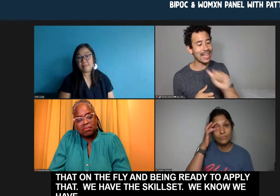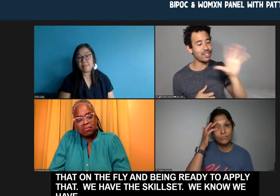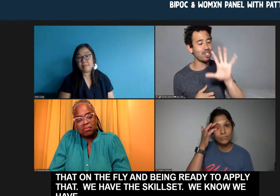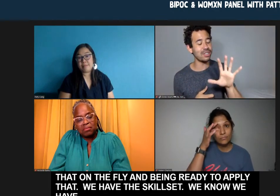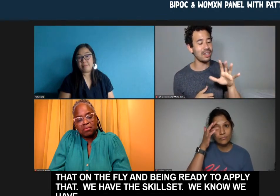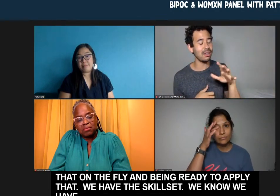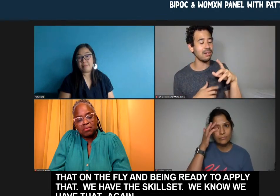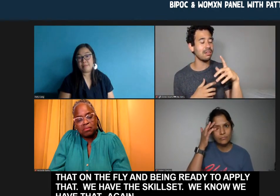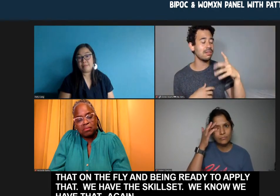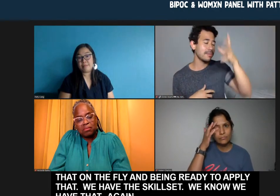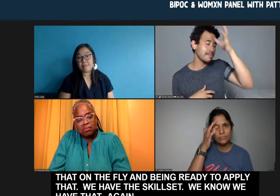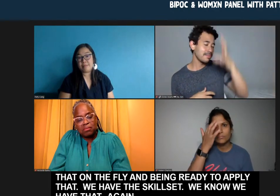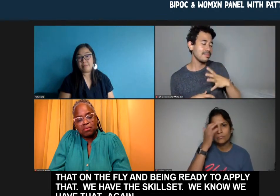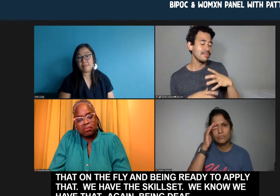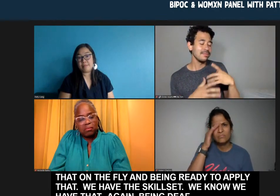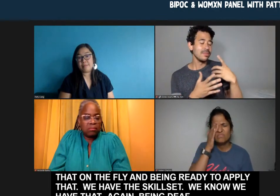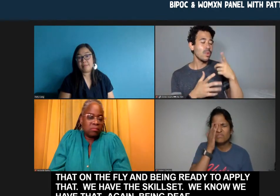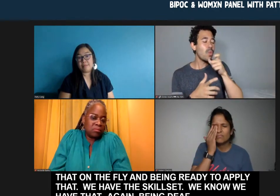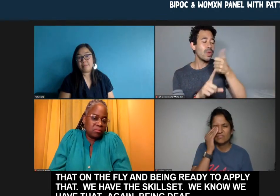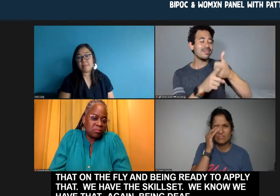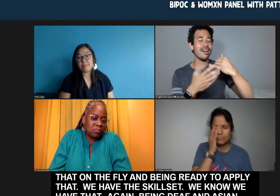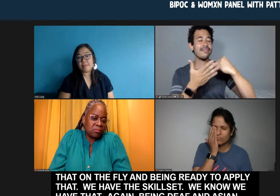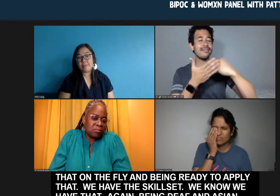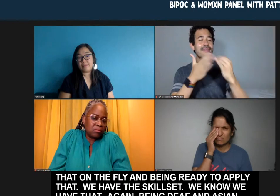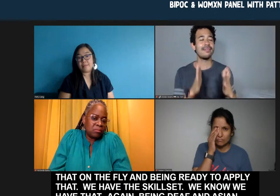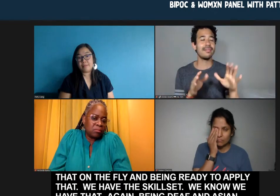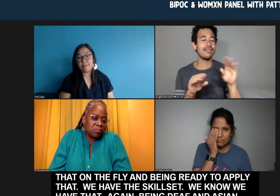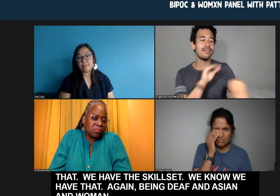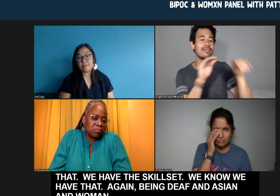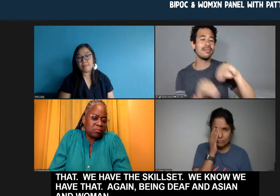Asian and woman and those identities for Monique Holt.